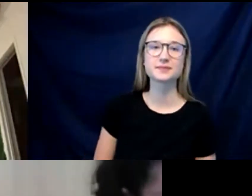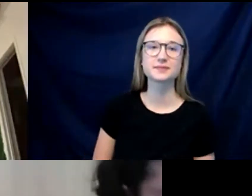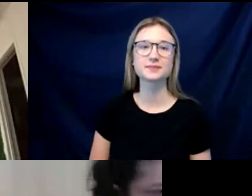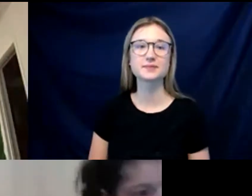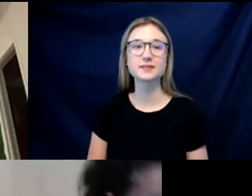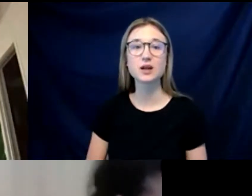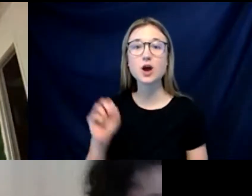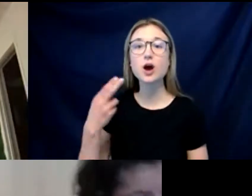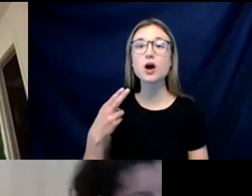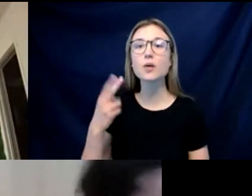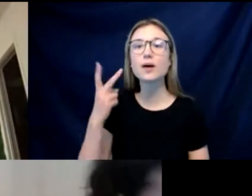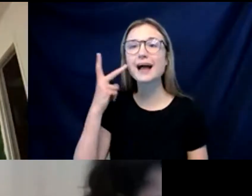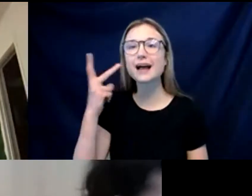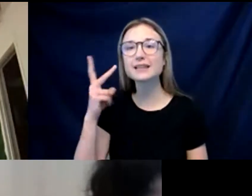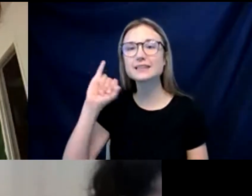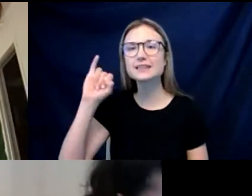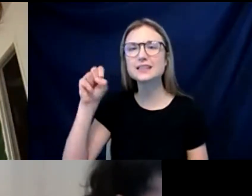Oh, John, I see your hand raised.